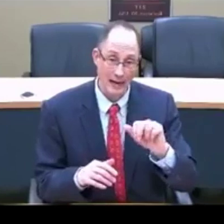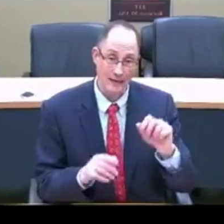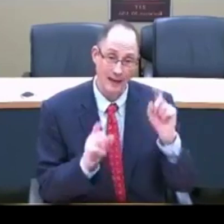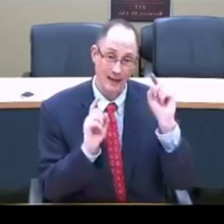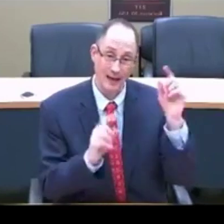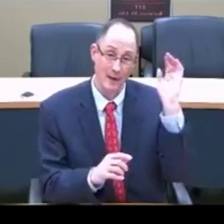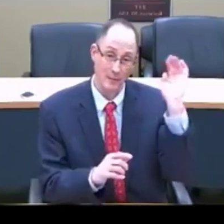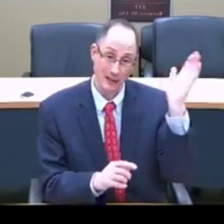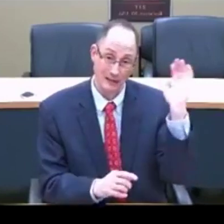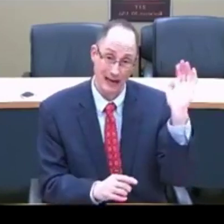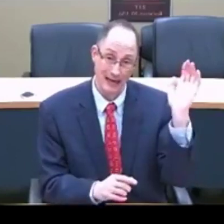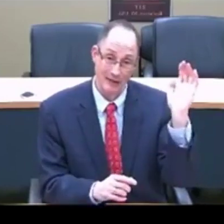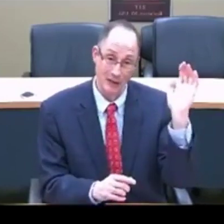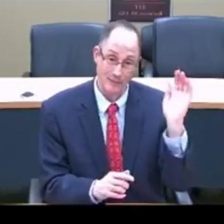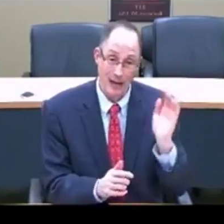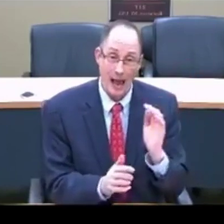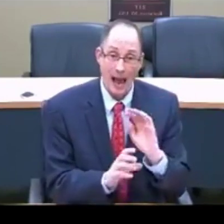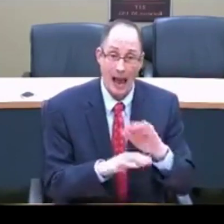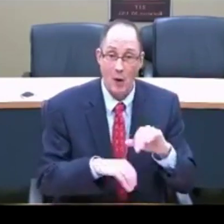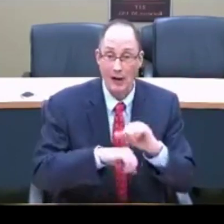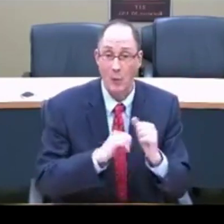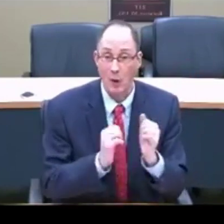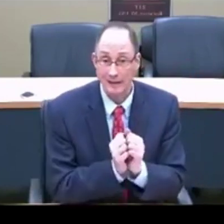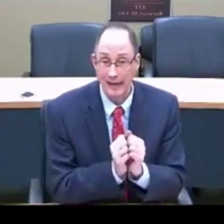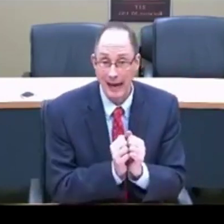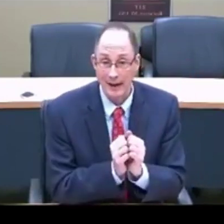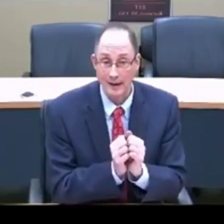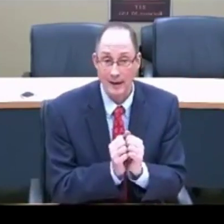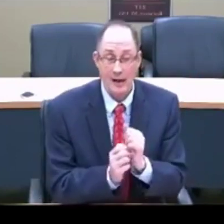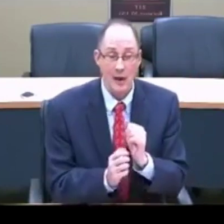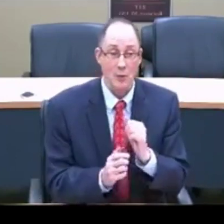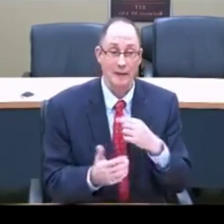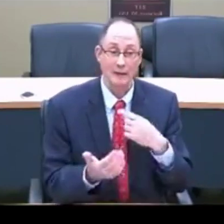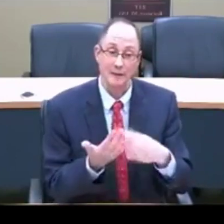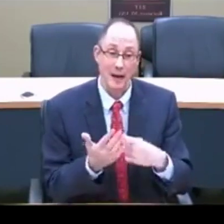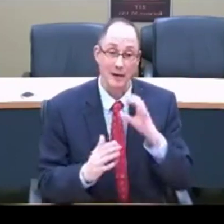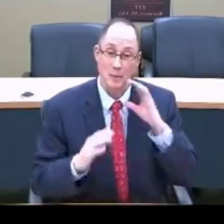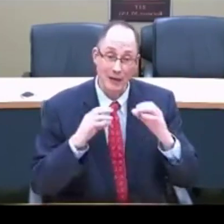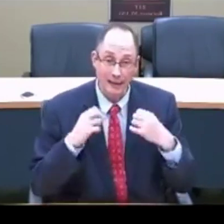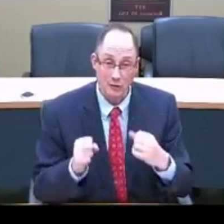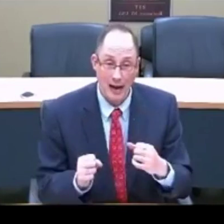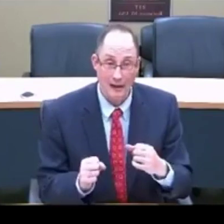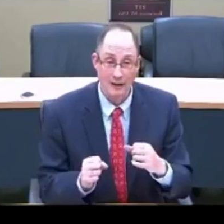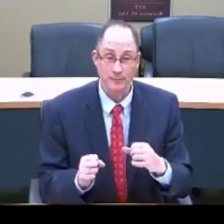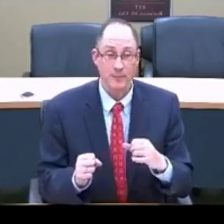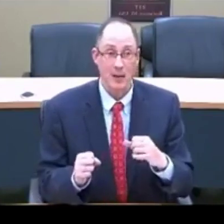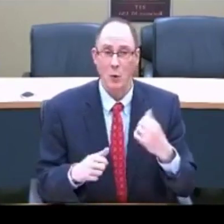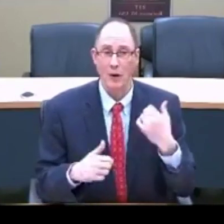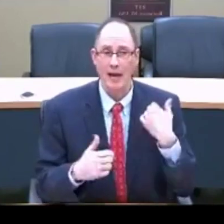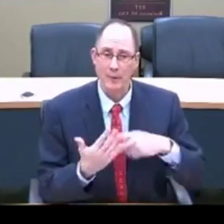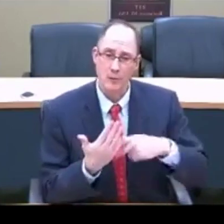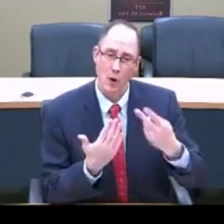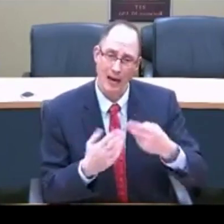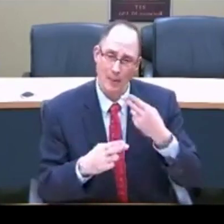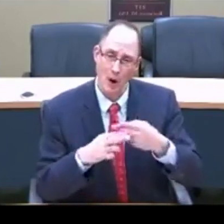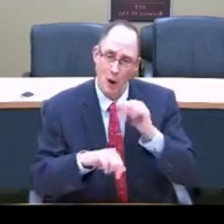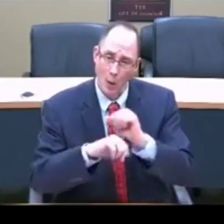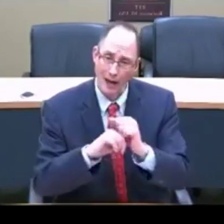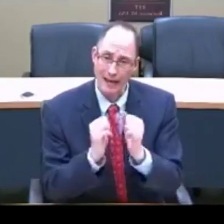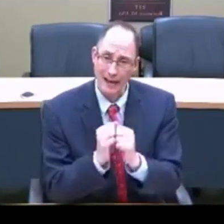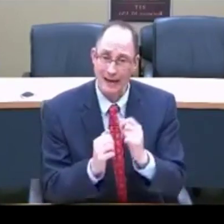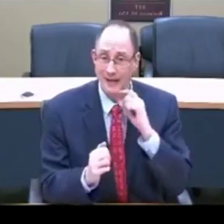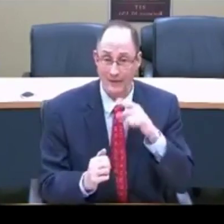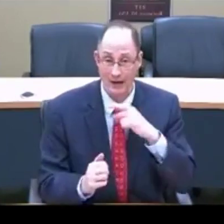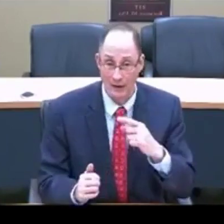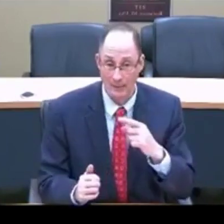you, I think, give a presentation, how we can work together. We discuss communication strategy. We have a program called Working